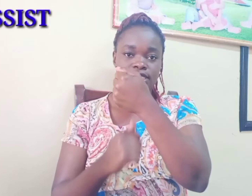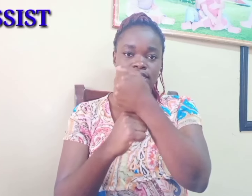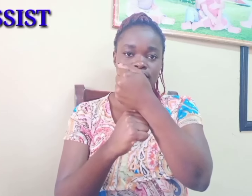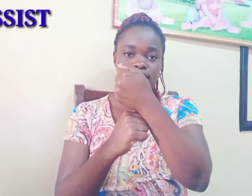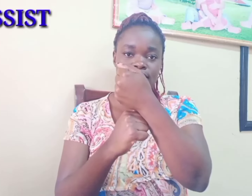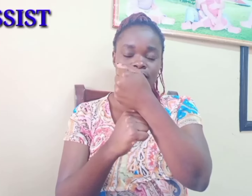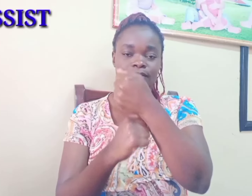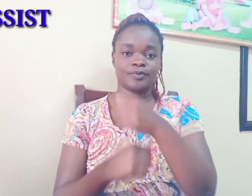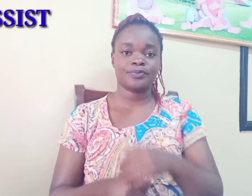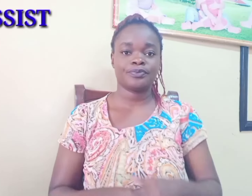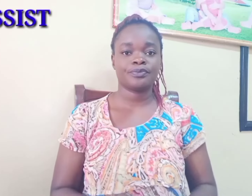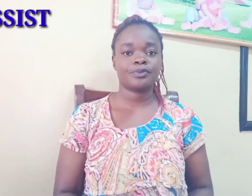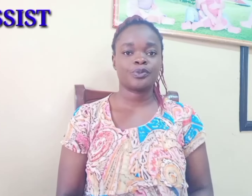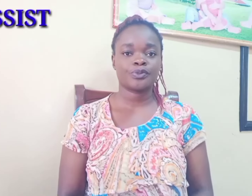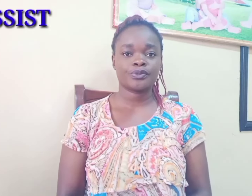Assist.